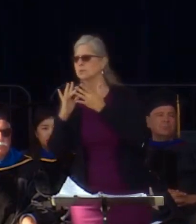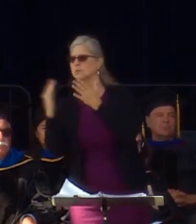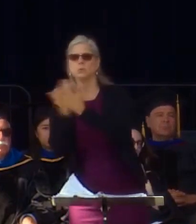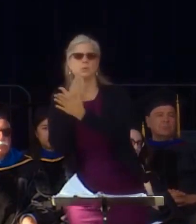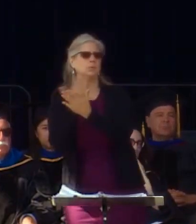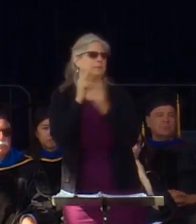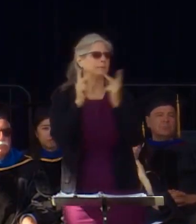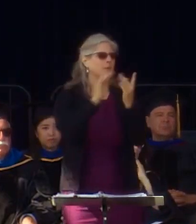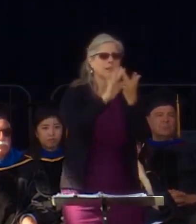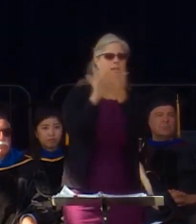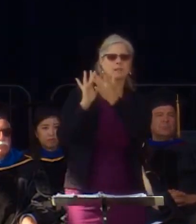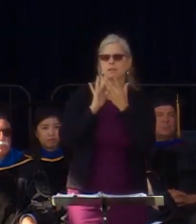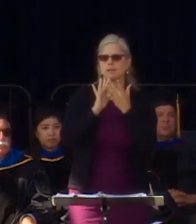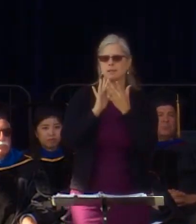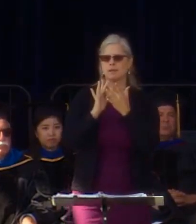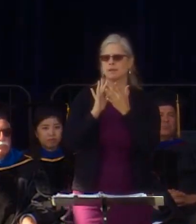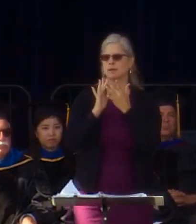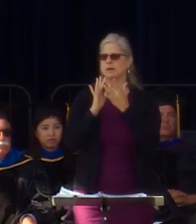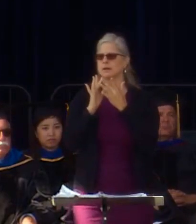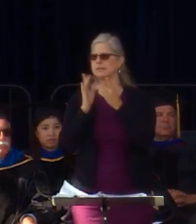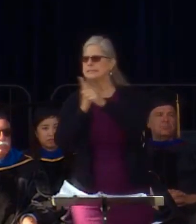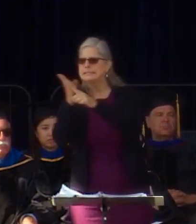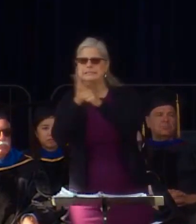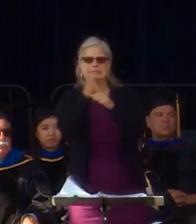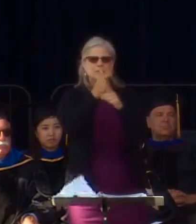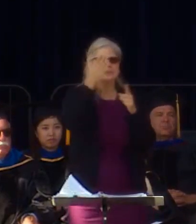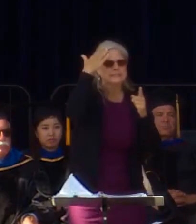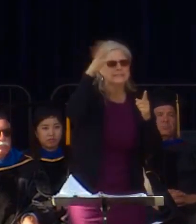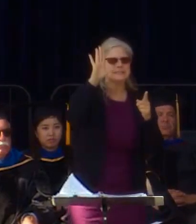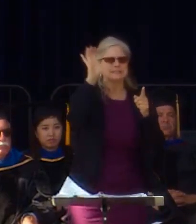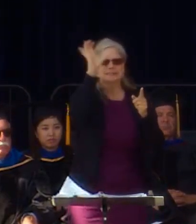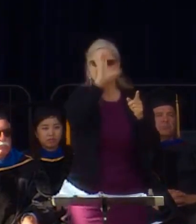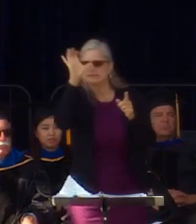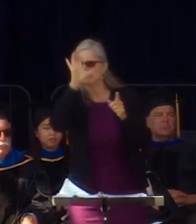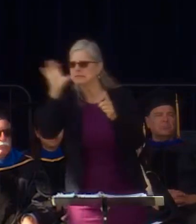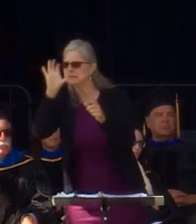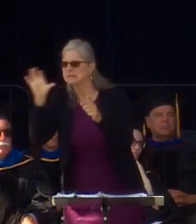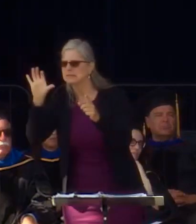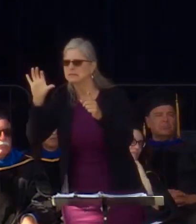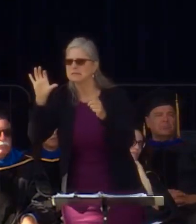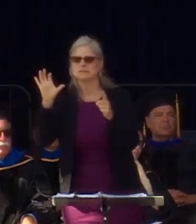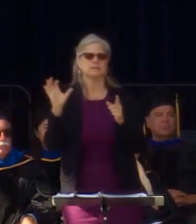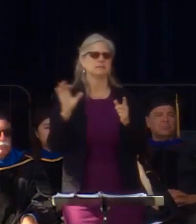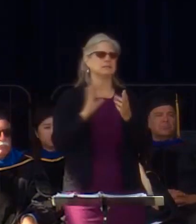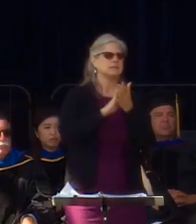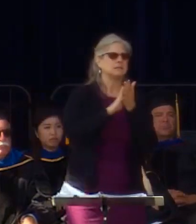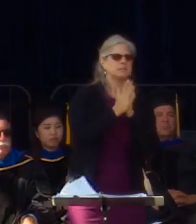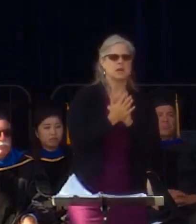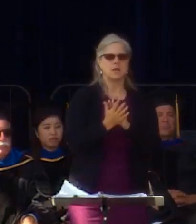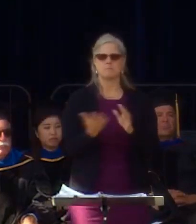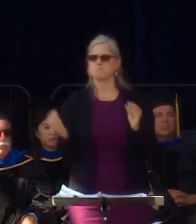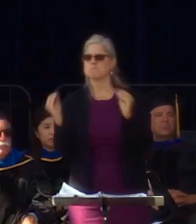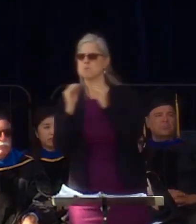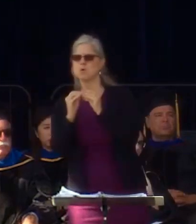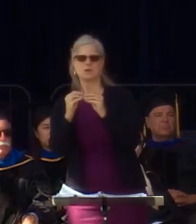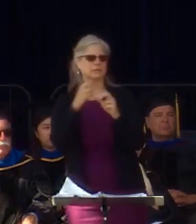connections, to explore areas you don't know about, and to get both tougher and more